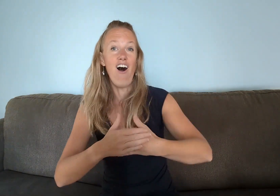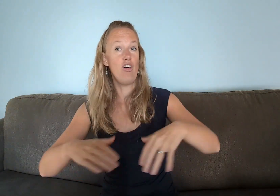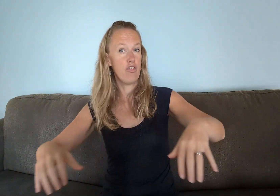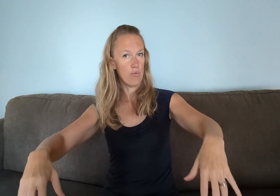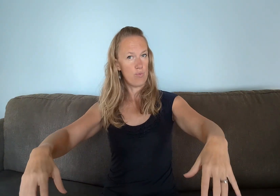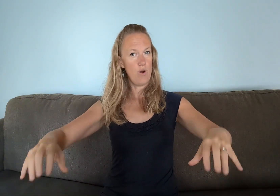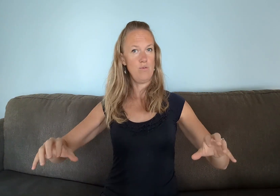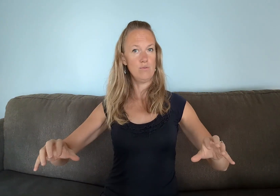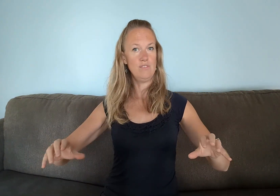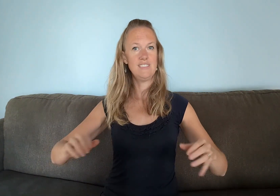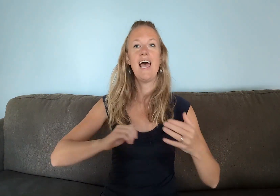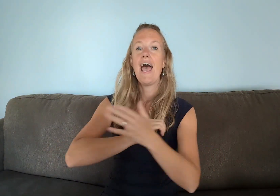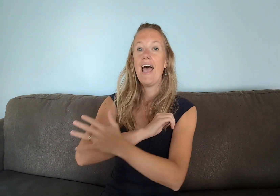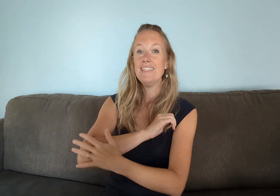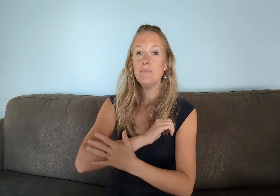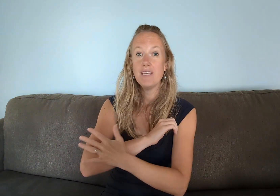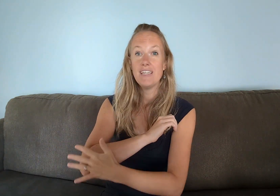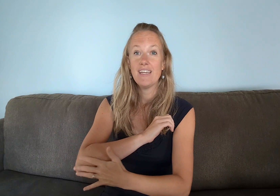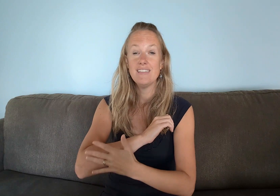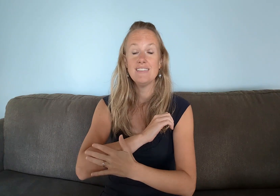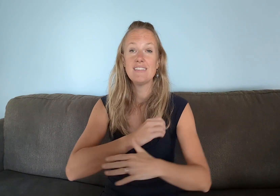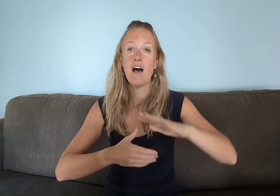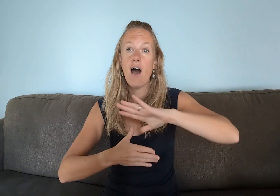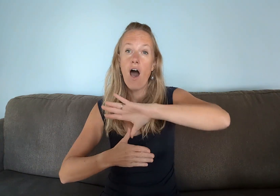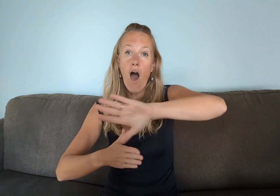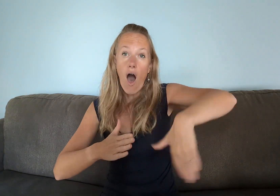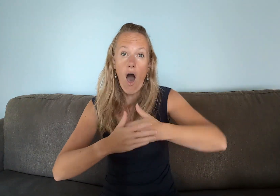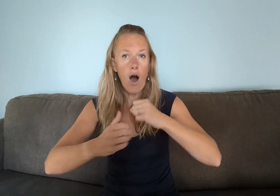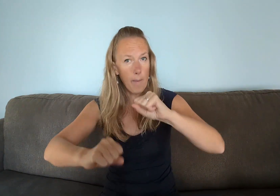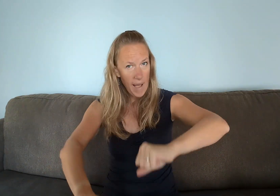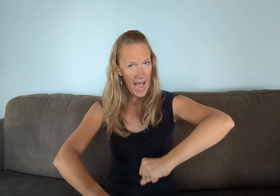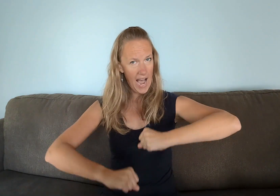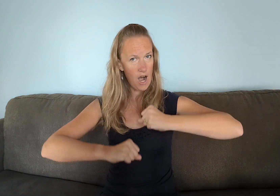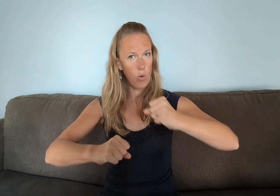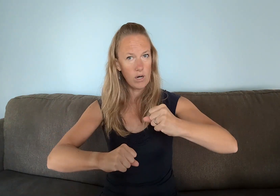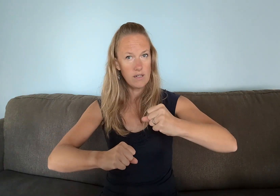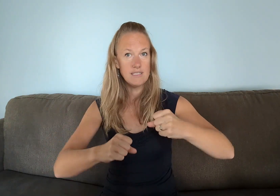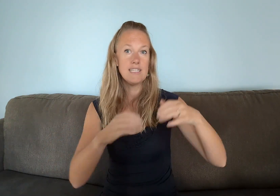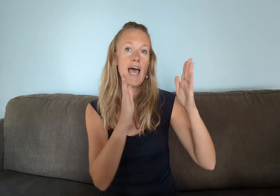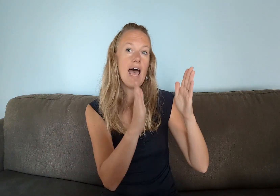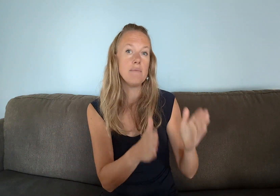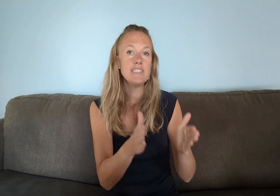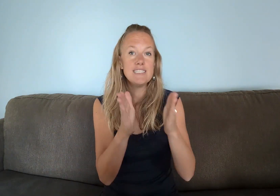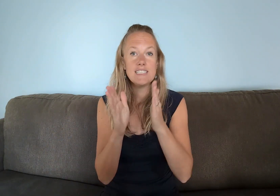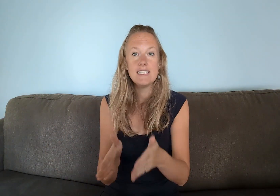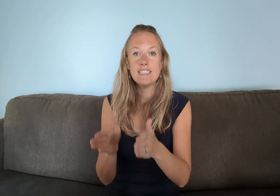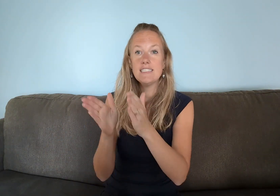all thrones and dominions, all powers and